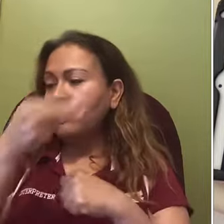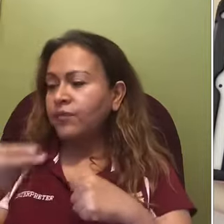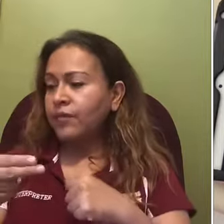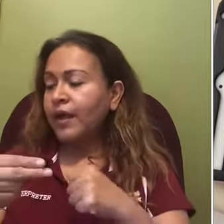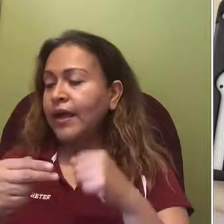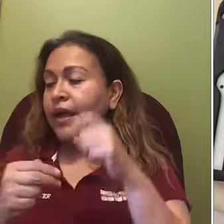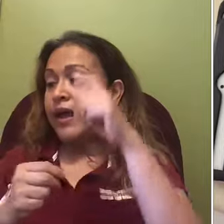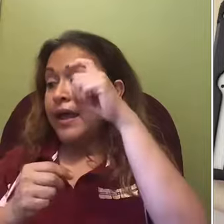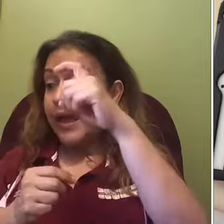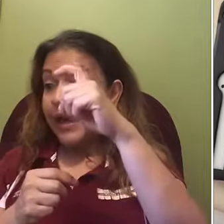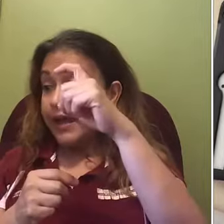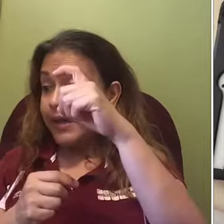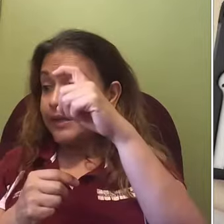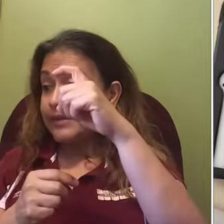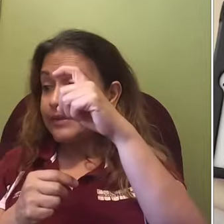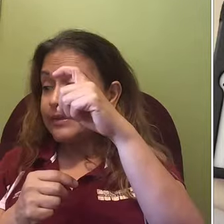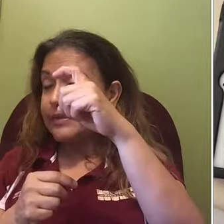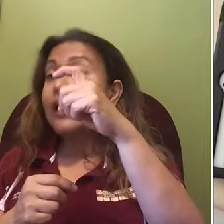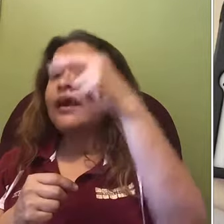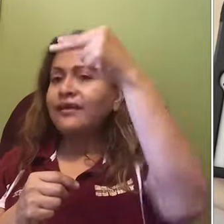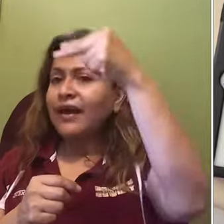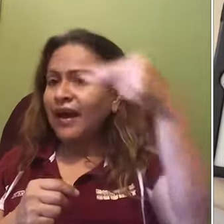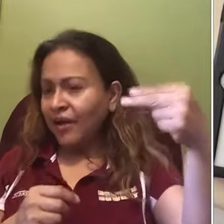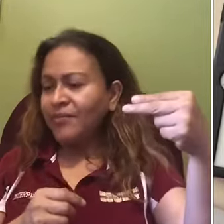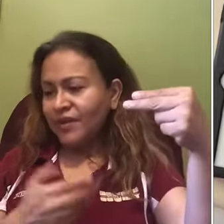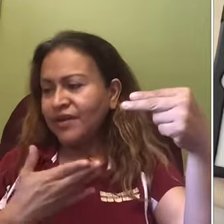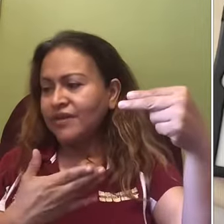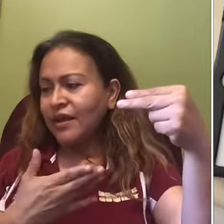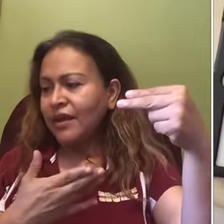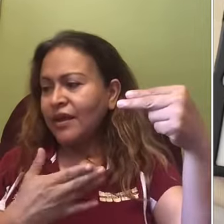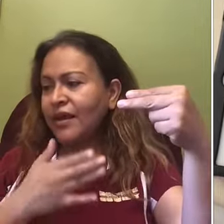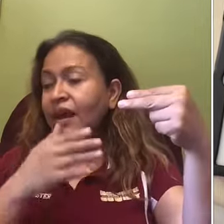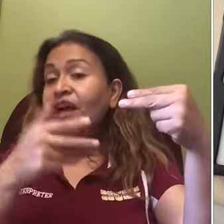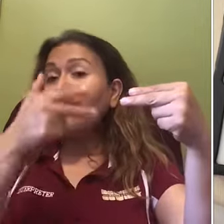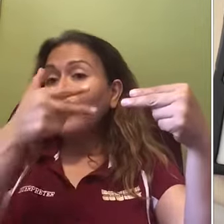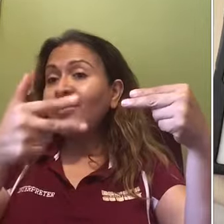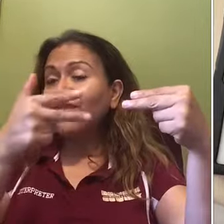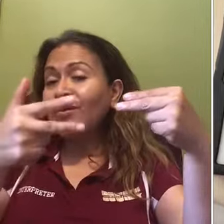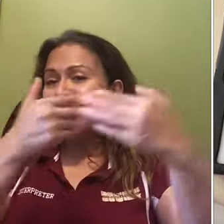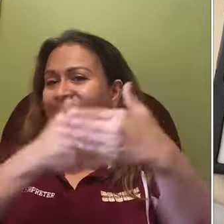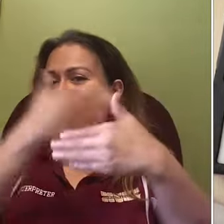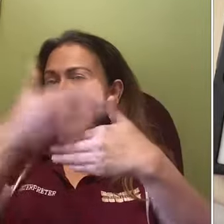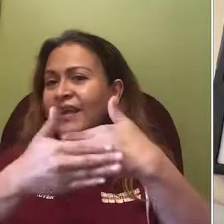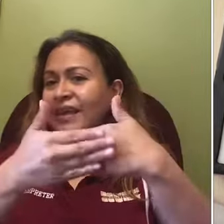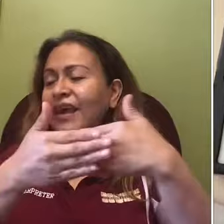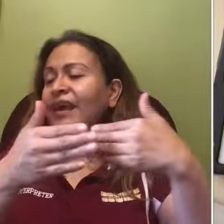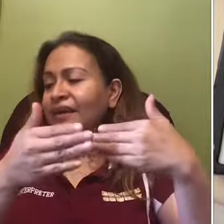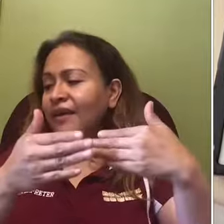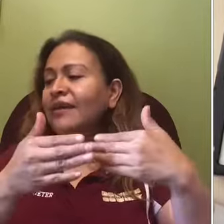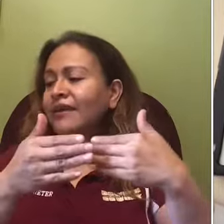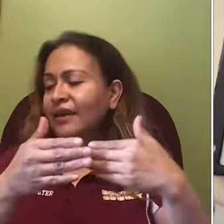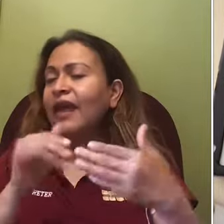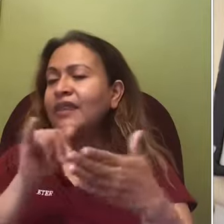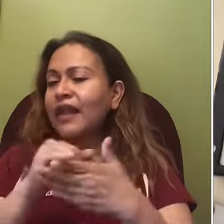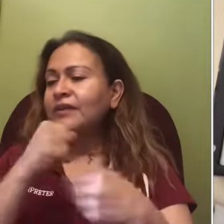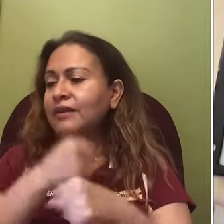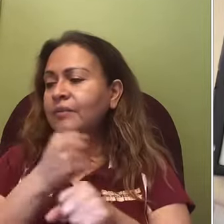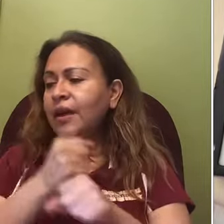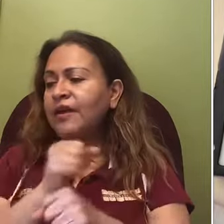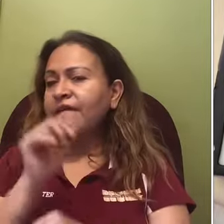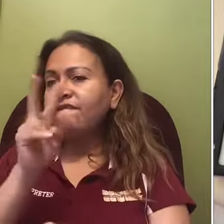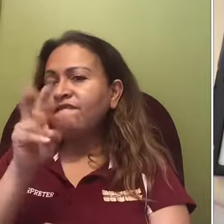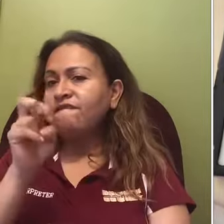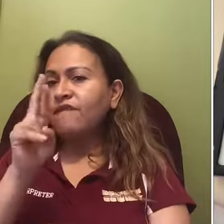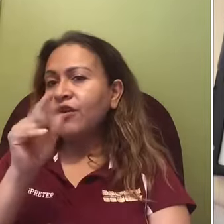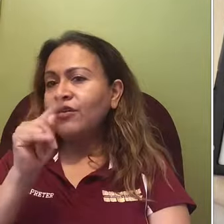to x? That's not the hypotenuse. You have the hypotenuse here. Well, the 3 side. It's one of the sides that forms the vertex that x